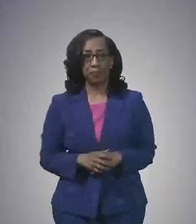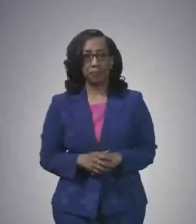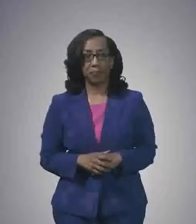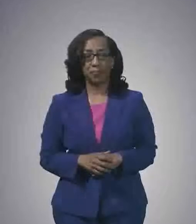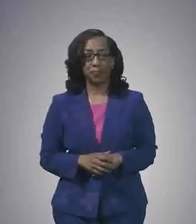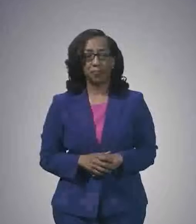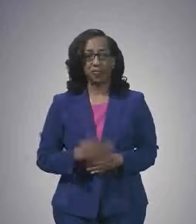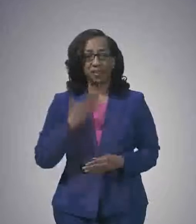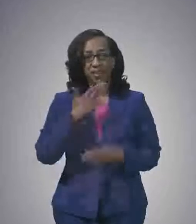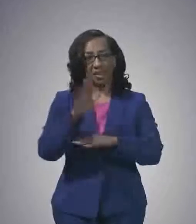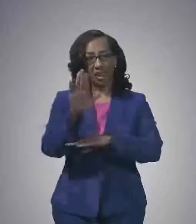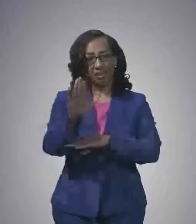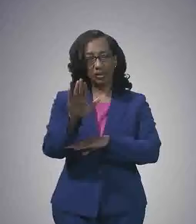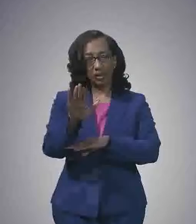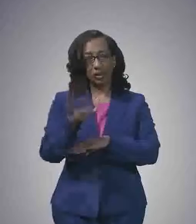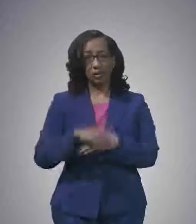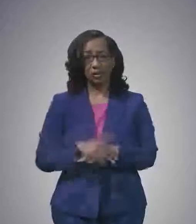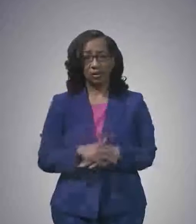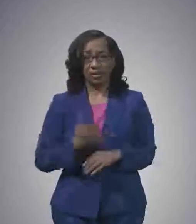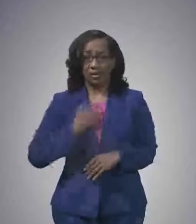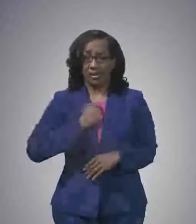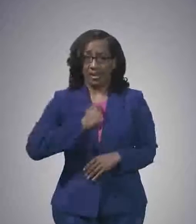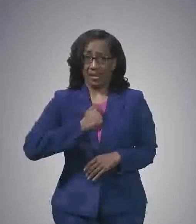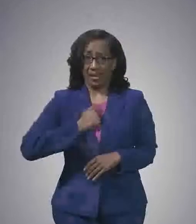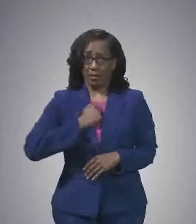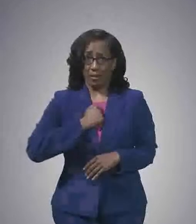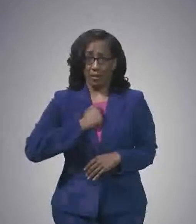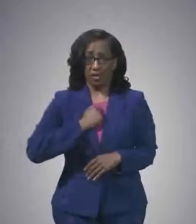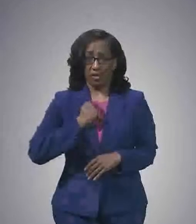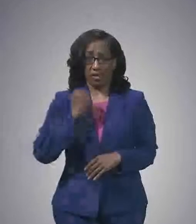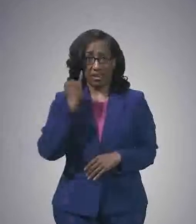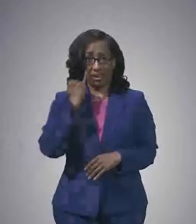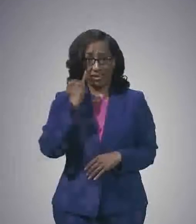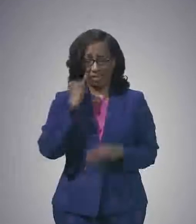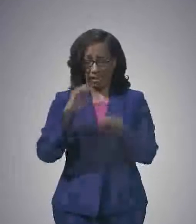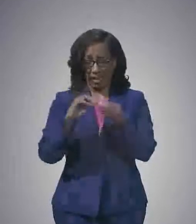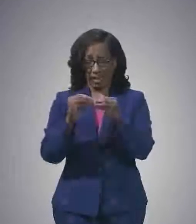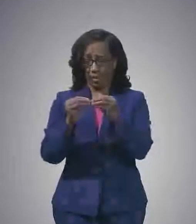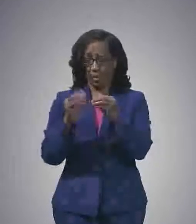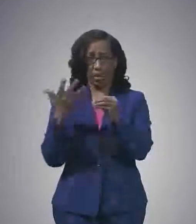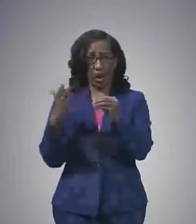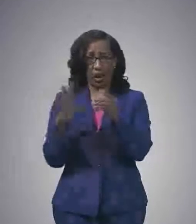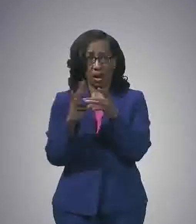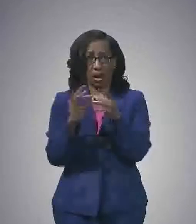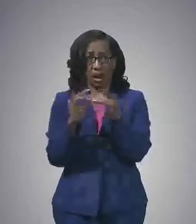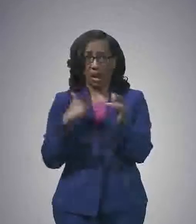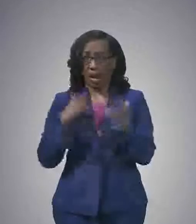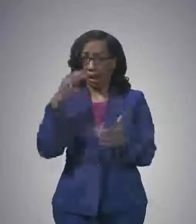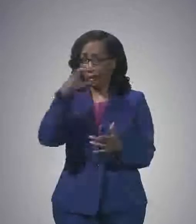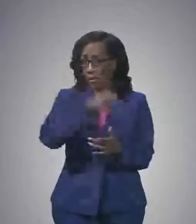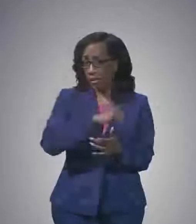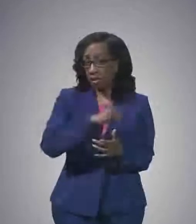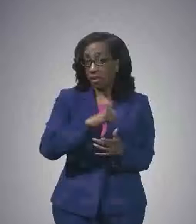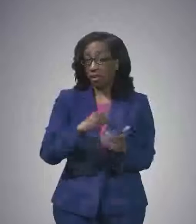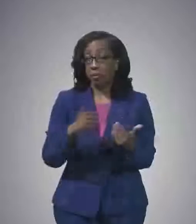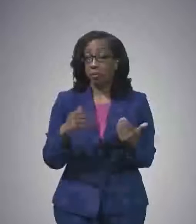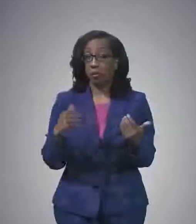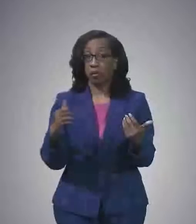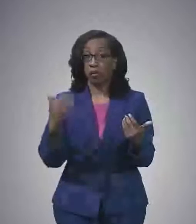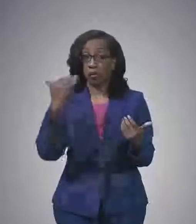Good afternoon, and I apologize if this number has been mentioned and I missed it in the shuffle, but do we have the